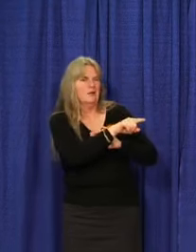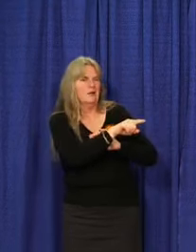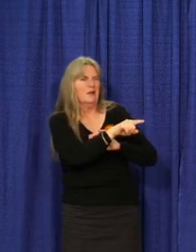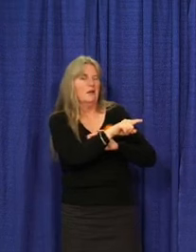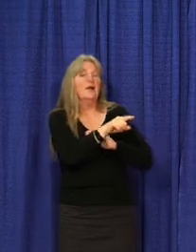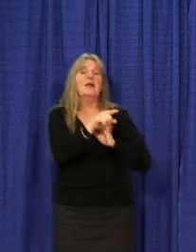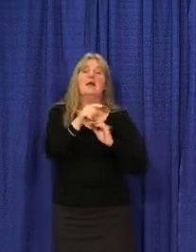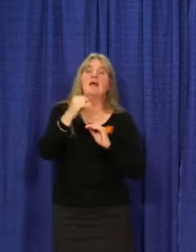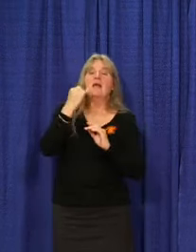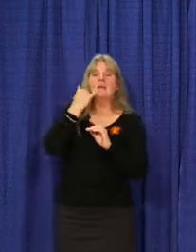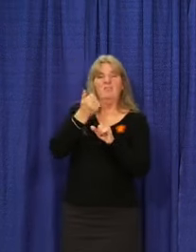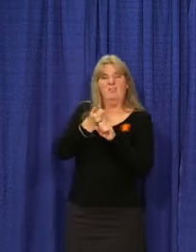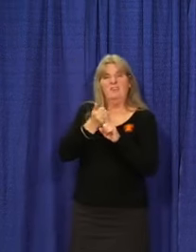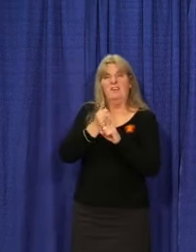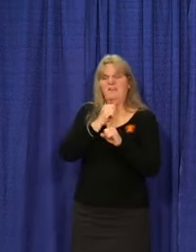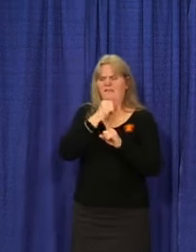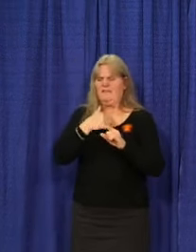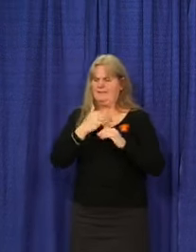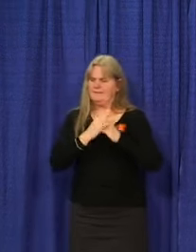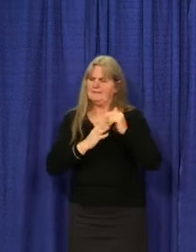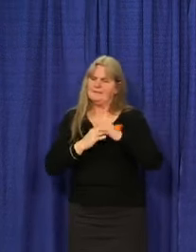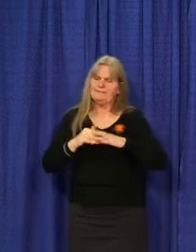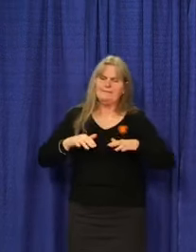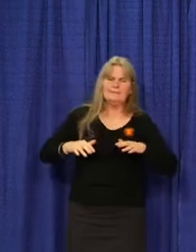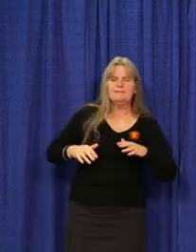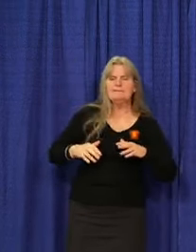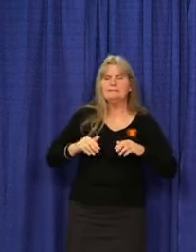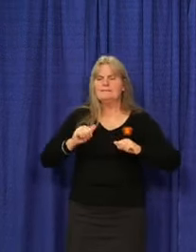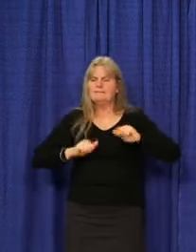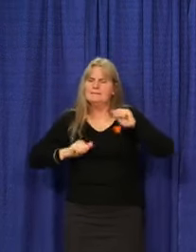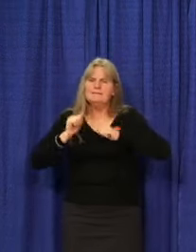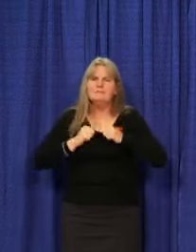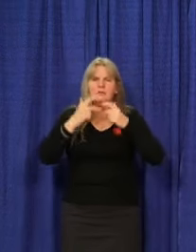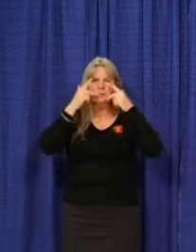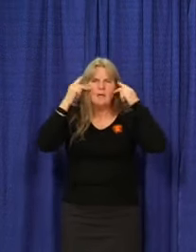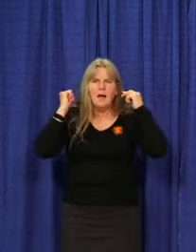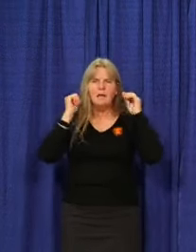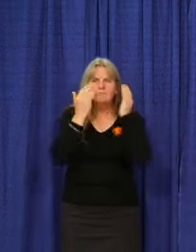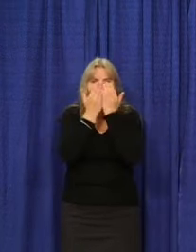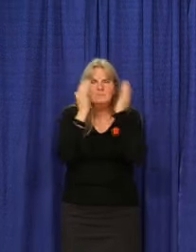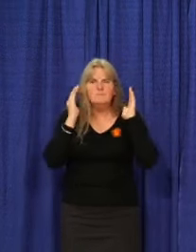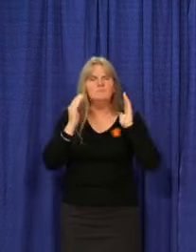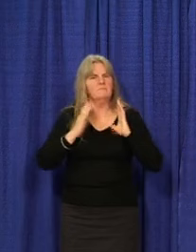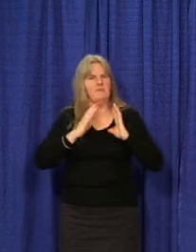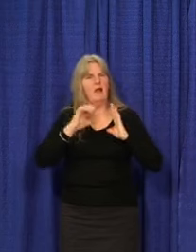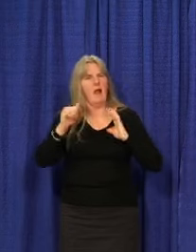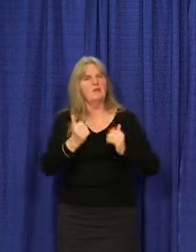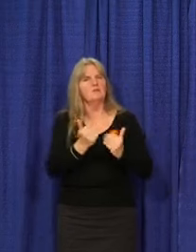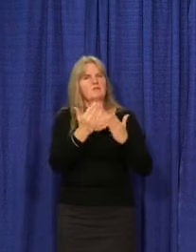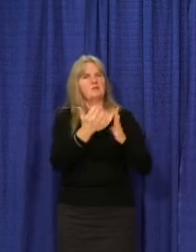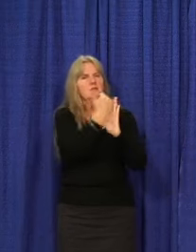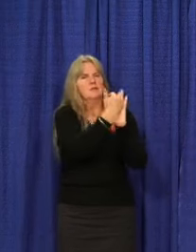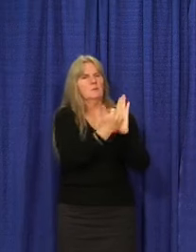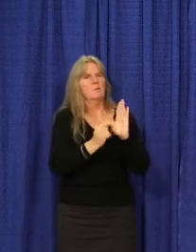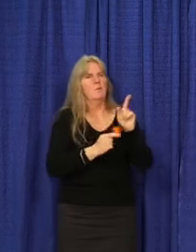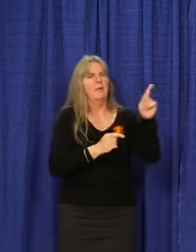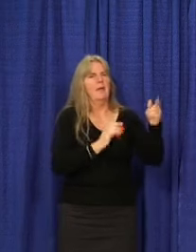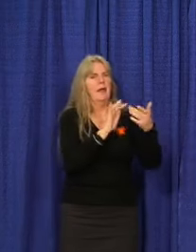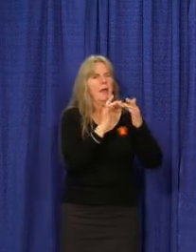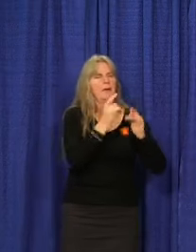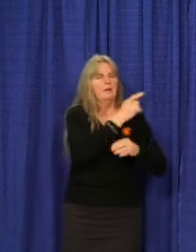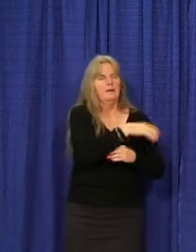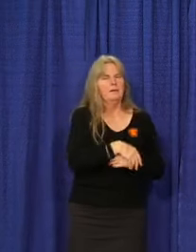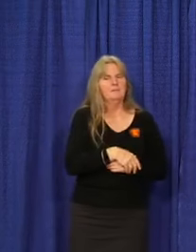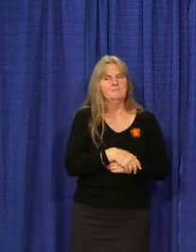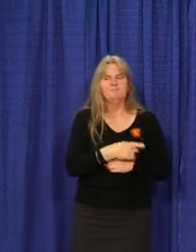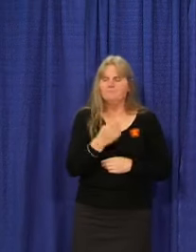we'll also have suggestions on other ways to make Halloween fun for kids. Children have lost so much already as a result of